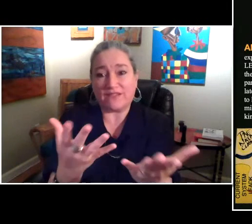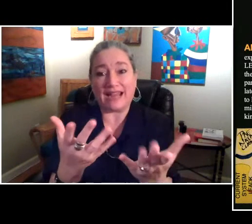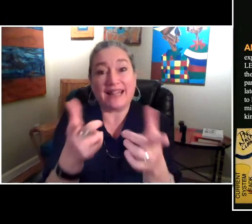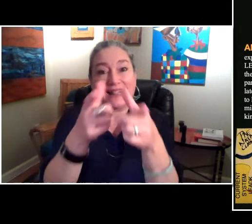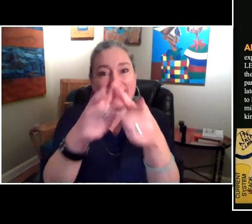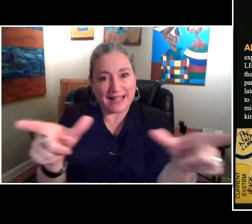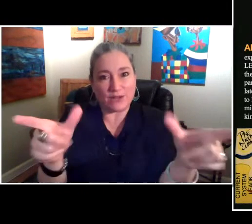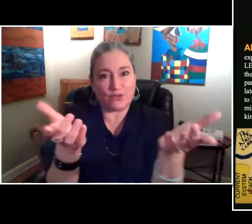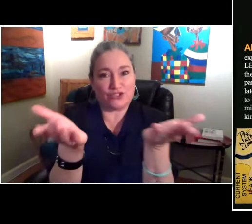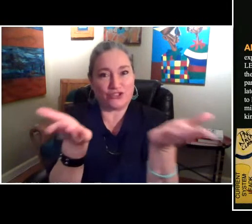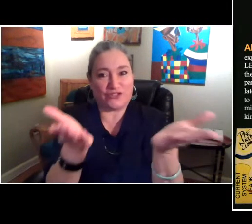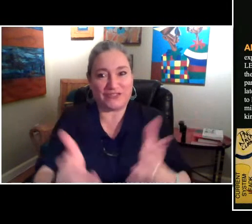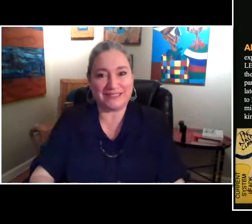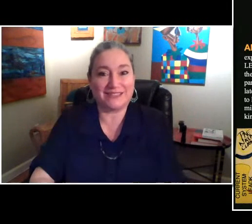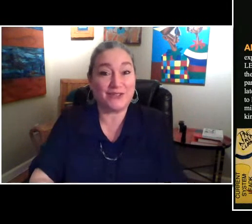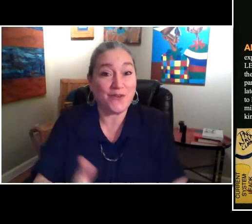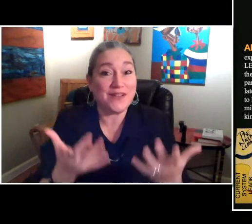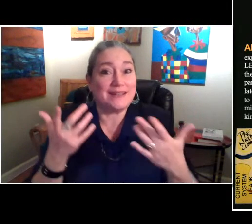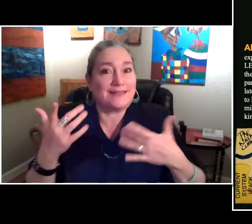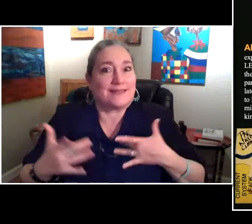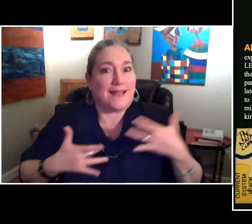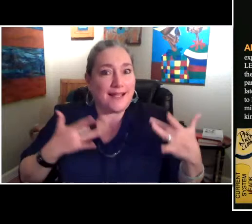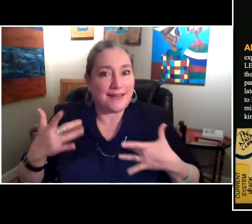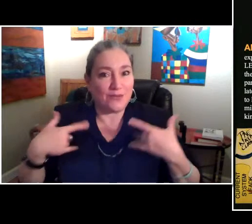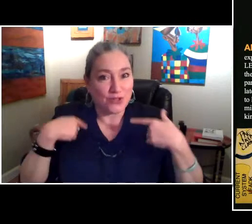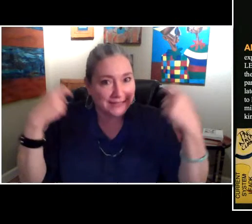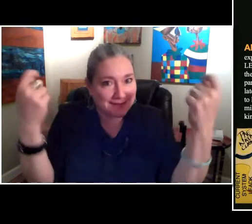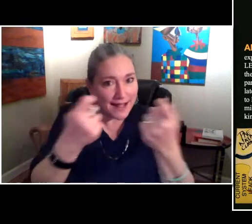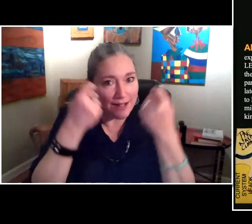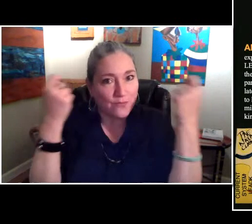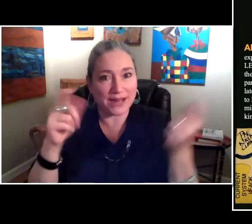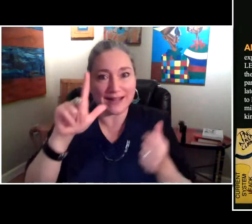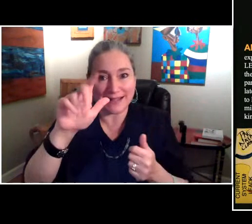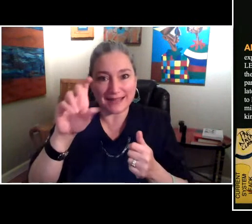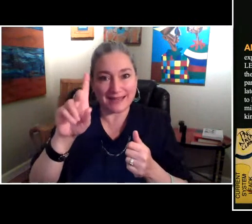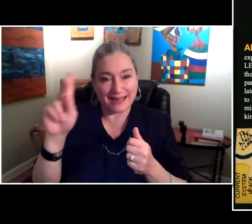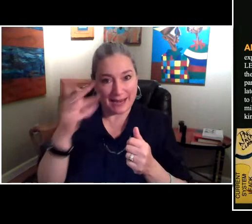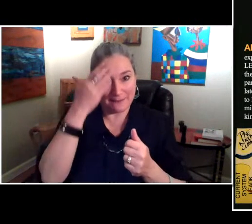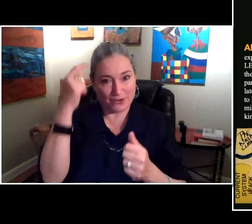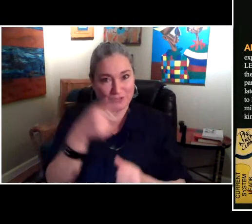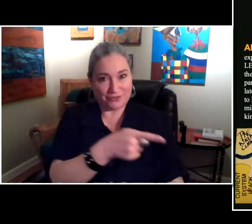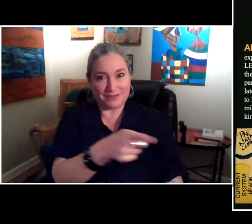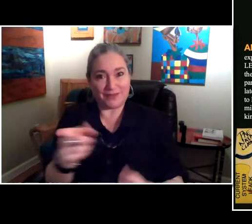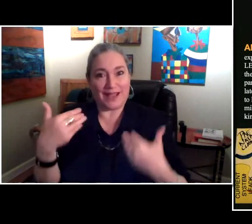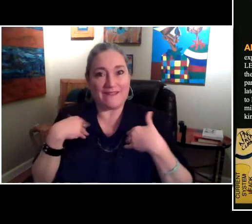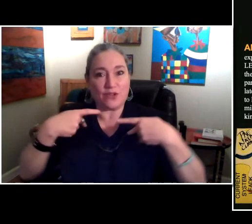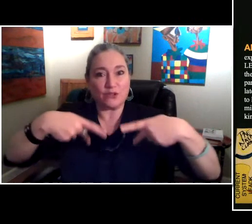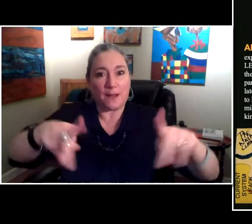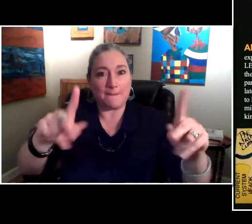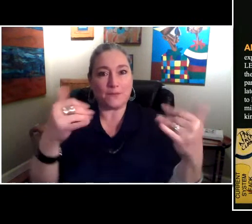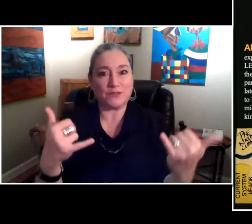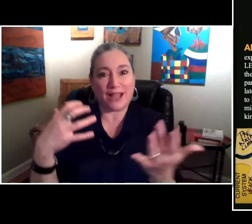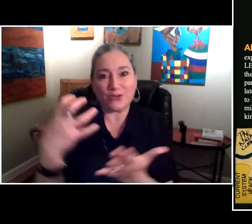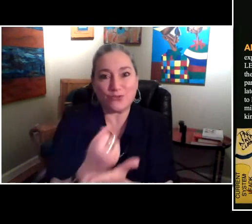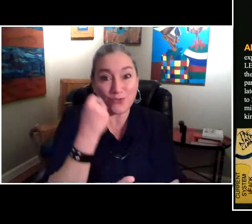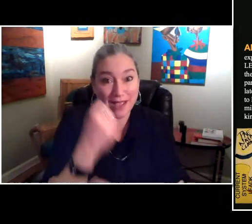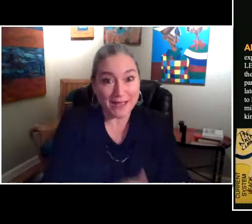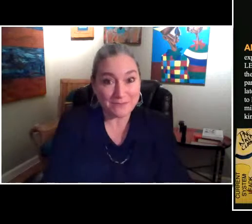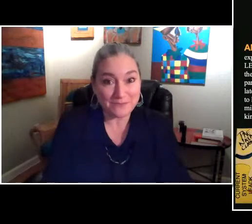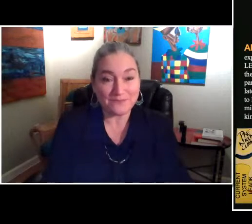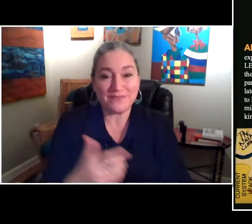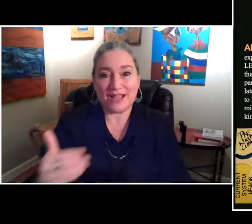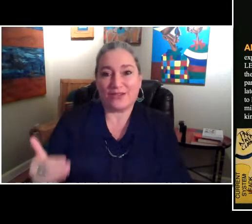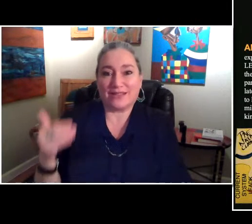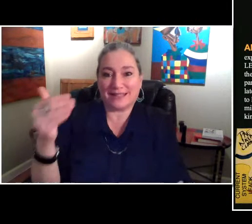system. Just get to the point of providing language services. So it's exciting, and we're celebrating